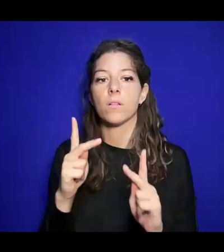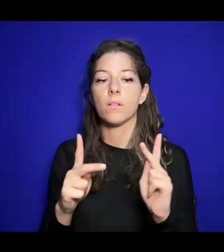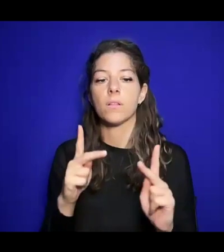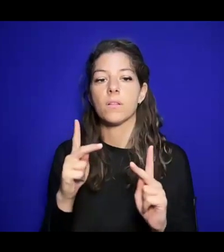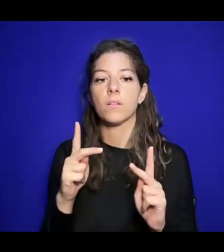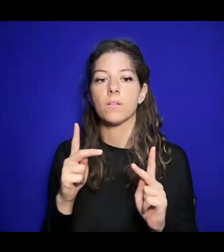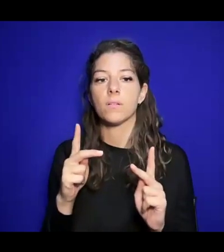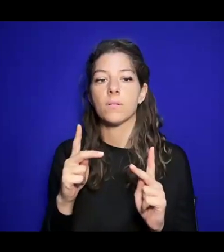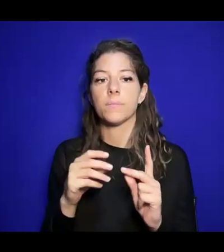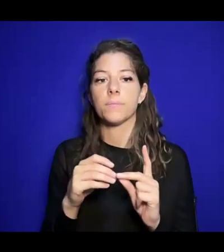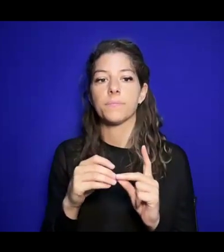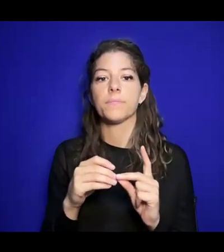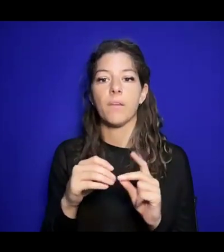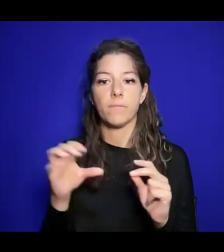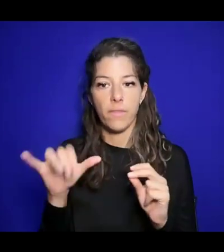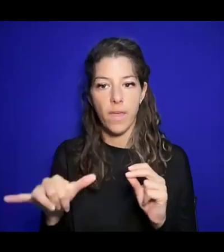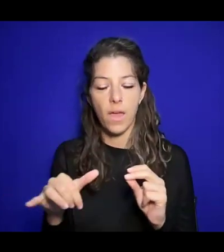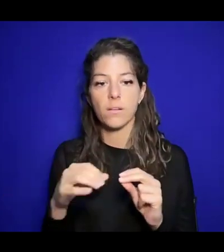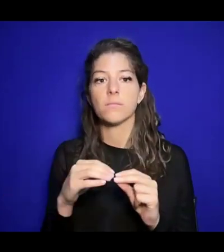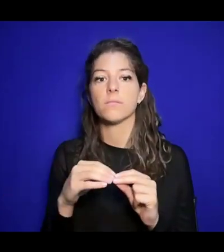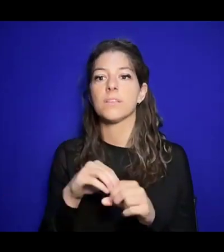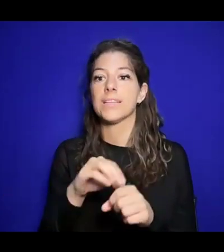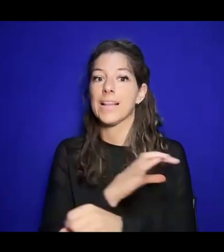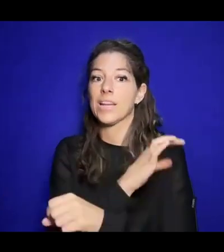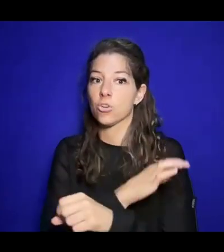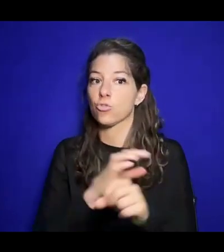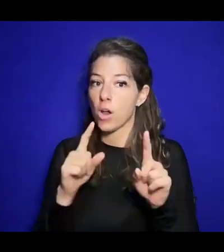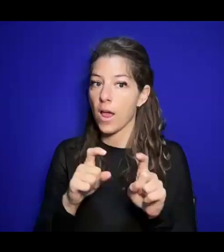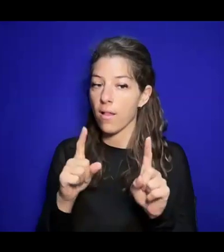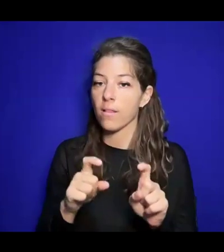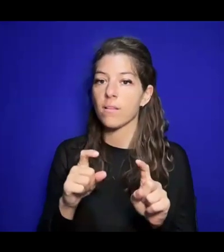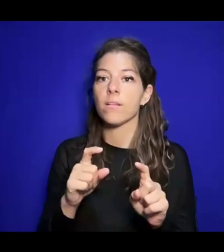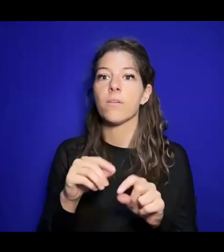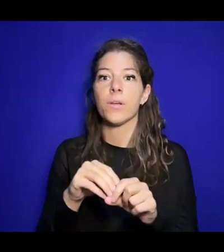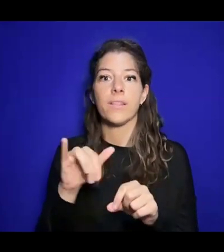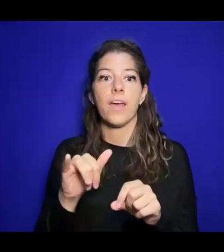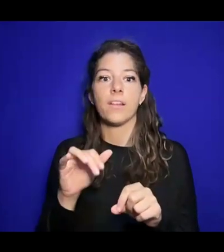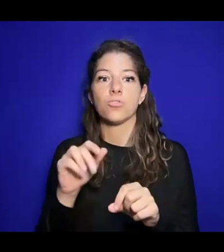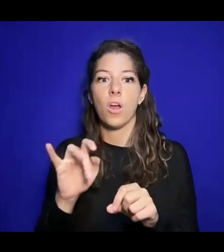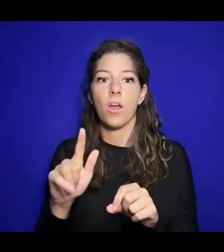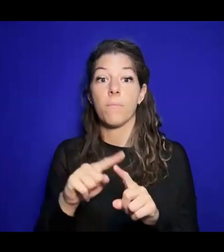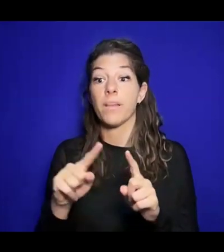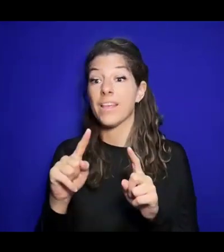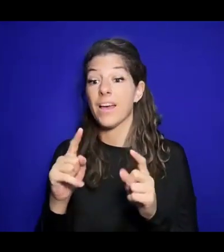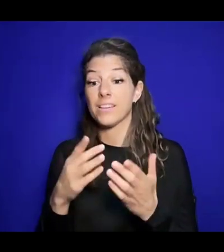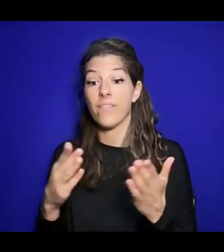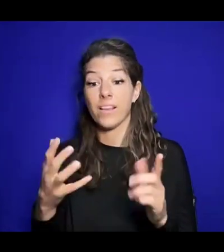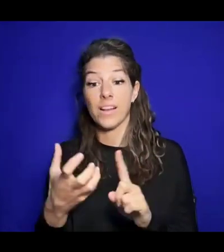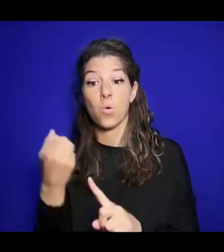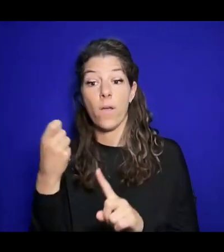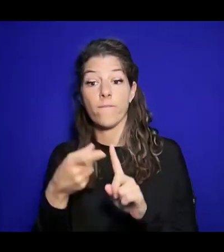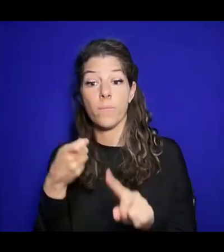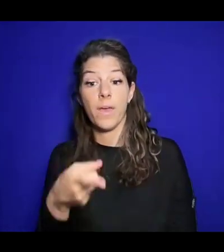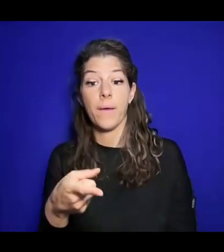that have done it, have been in the clinical trials. They were in the clinical trials, but then the device got taken away from them